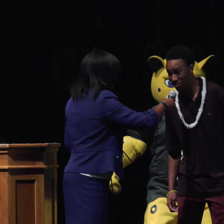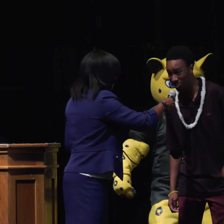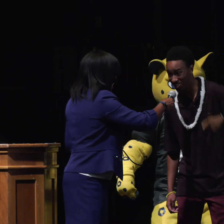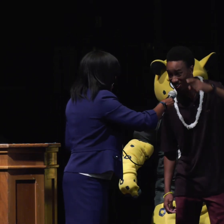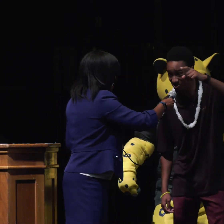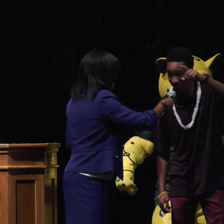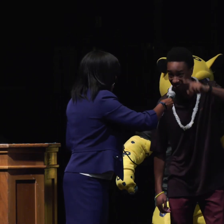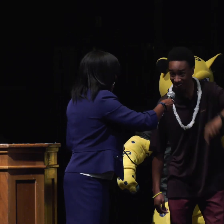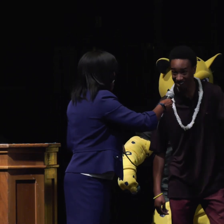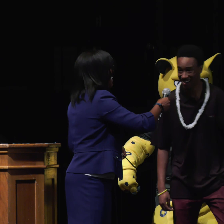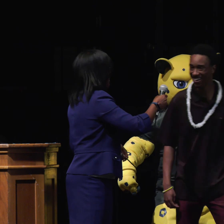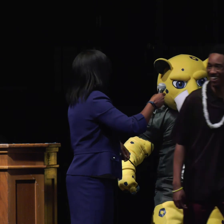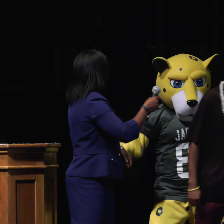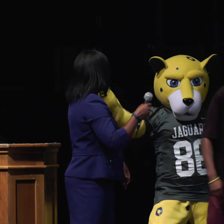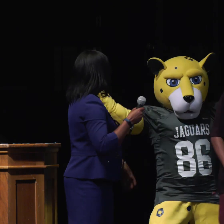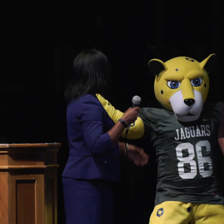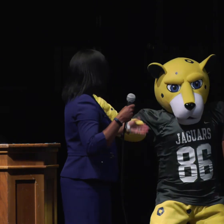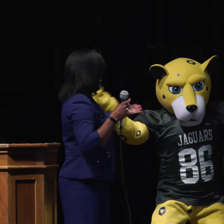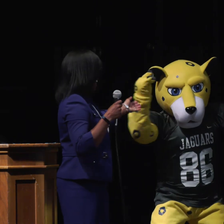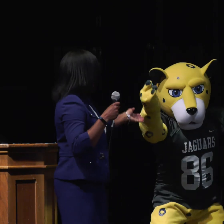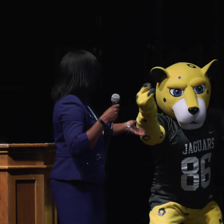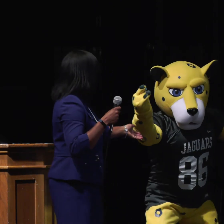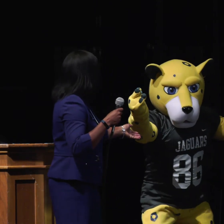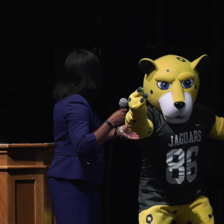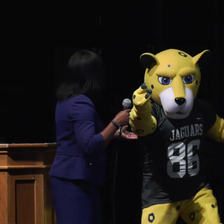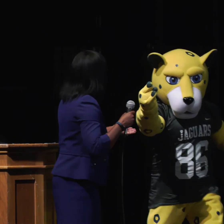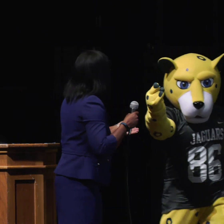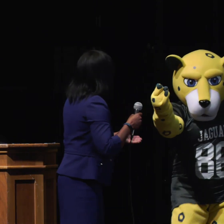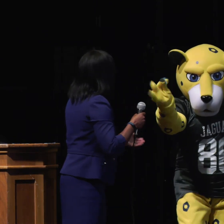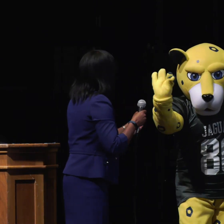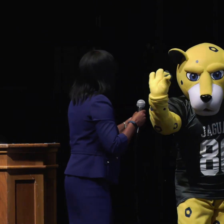Josh East, TC Miller.